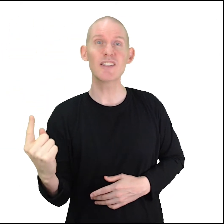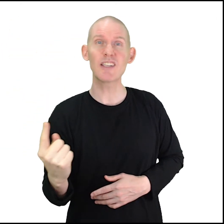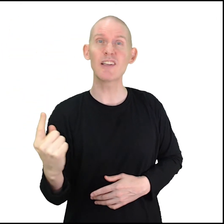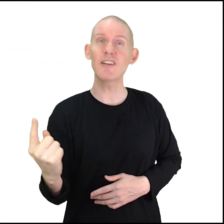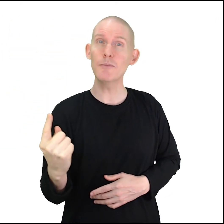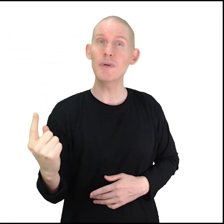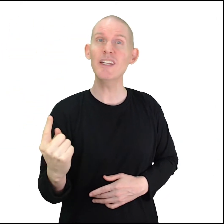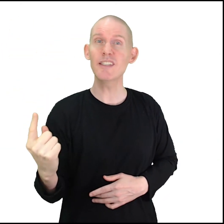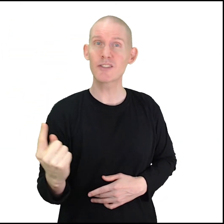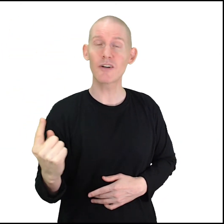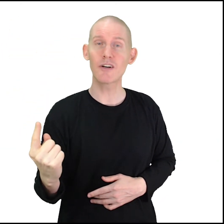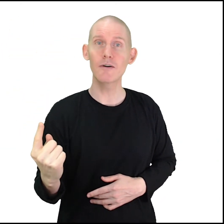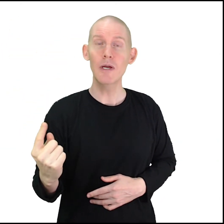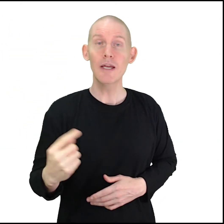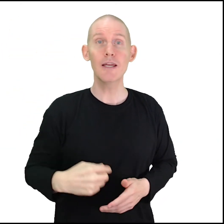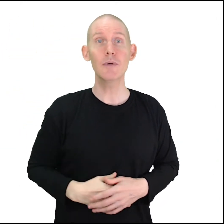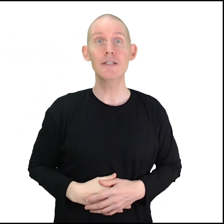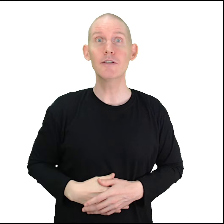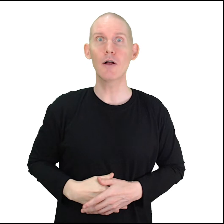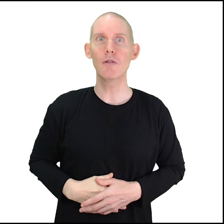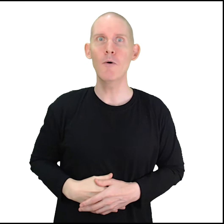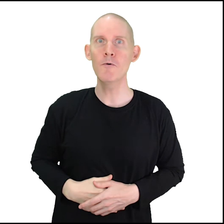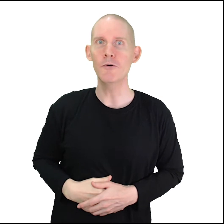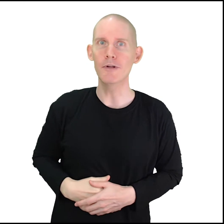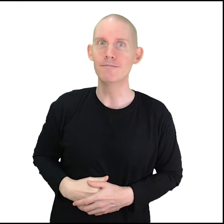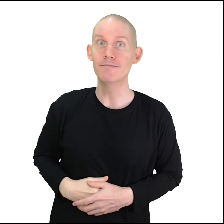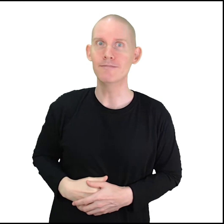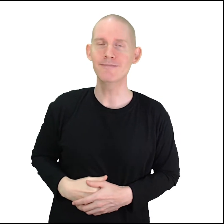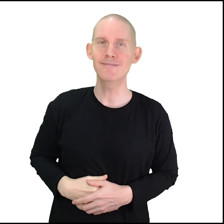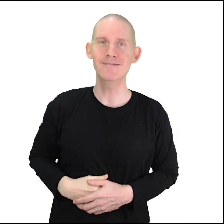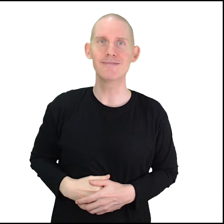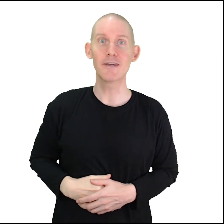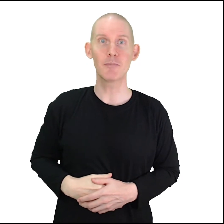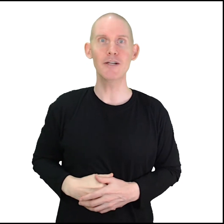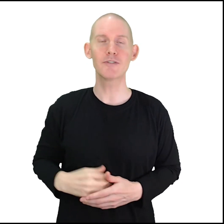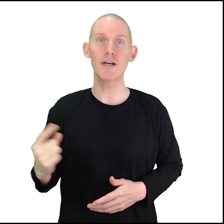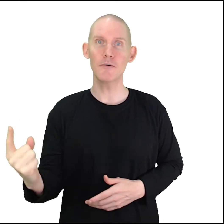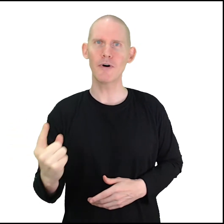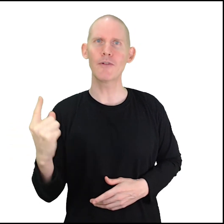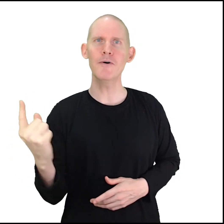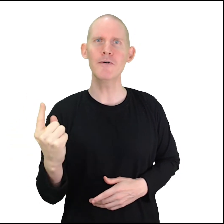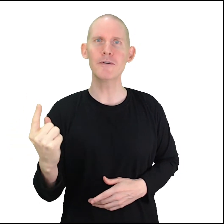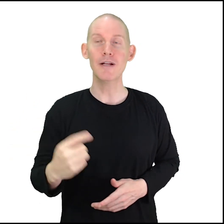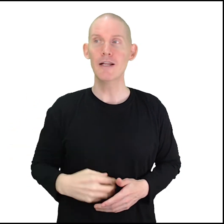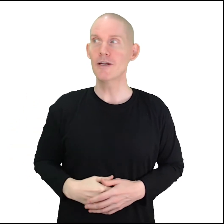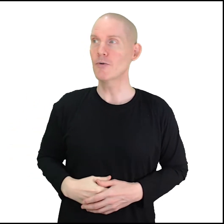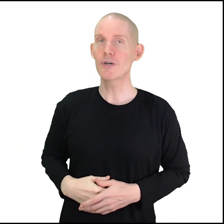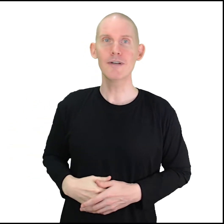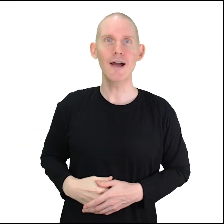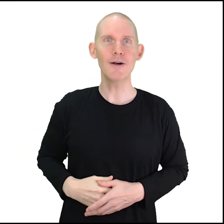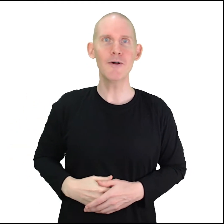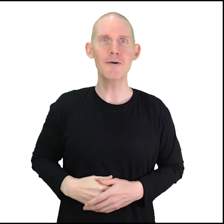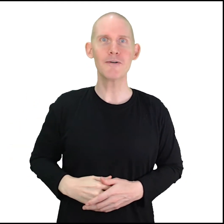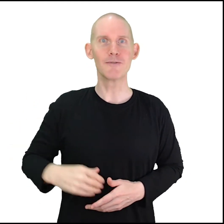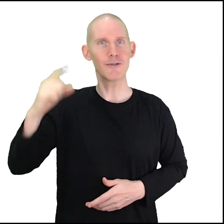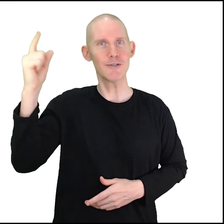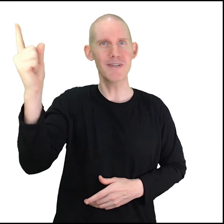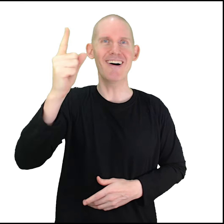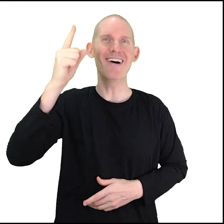little mini circle, it means alone. Like by yourself, alone. We're not alone. We're doing